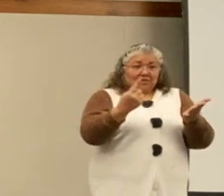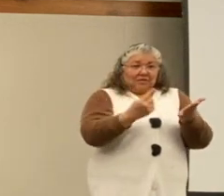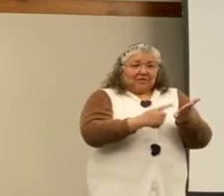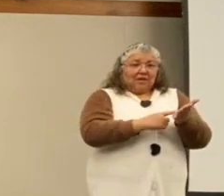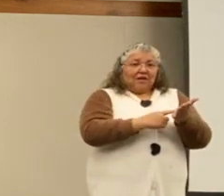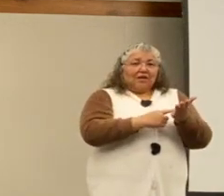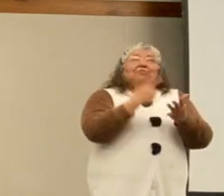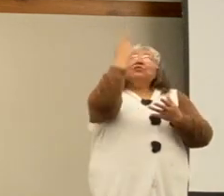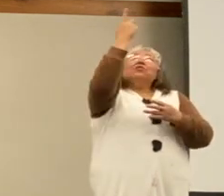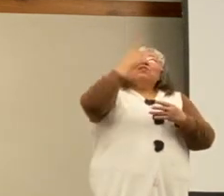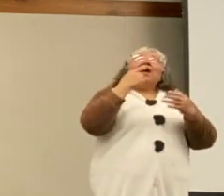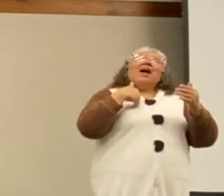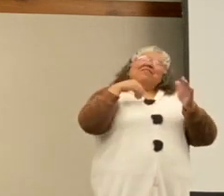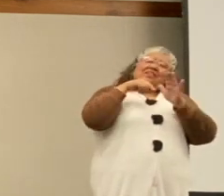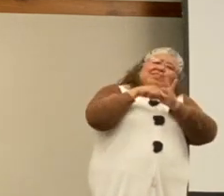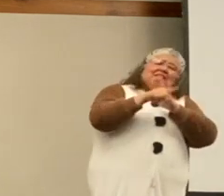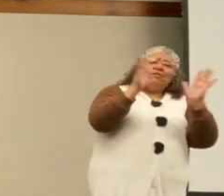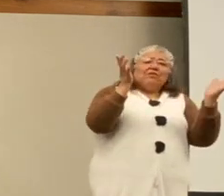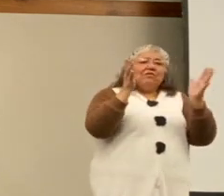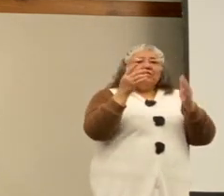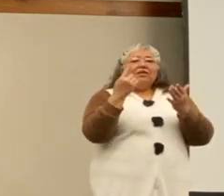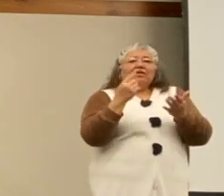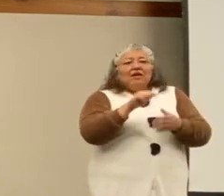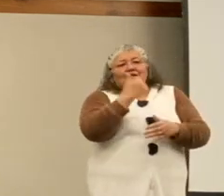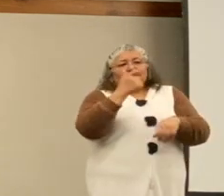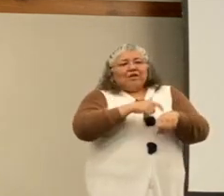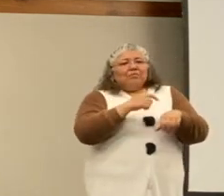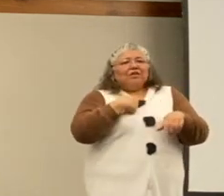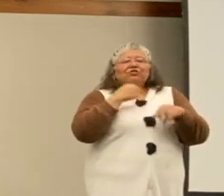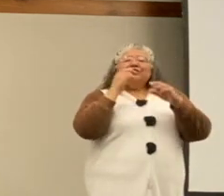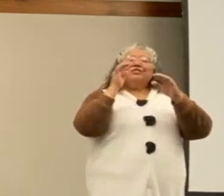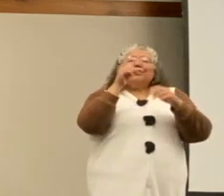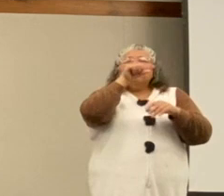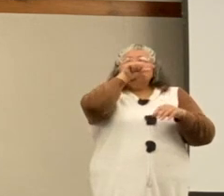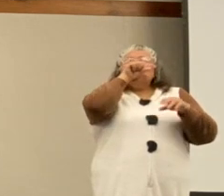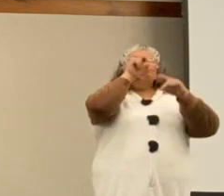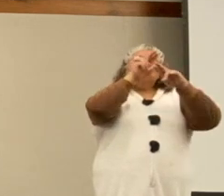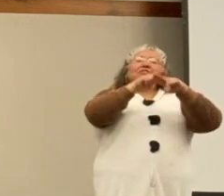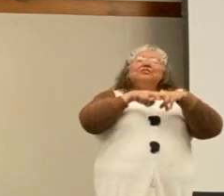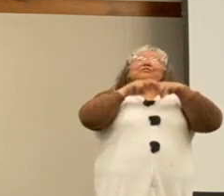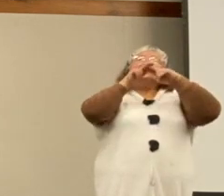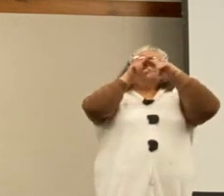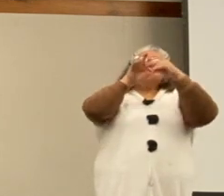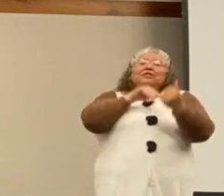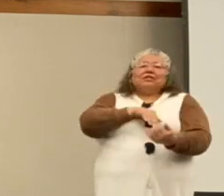deep conversations, and other times I just love sitting in his presence.